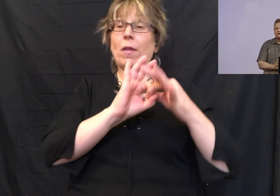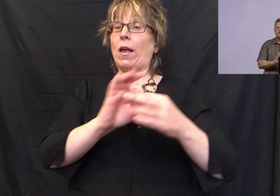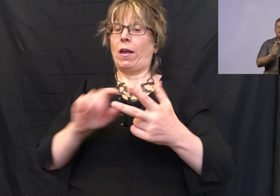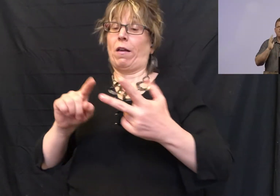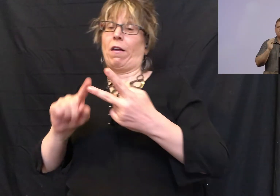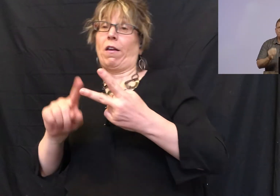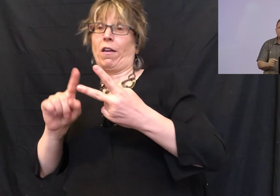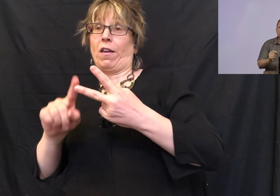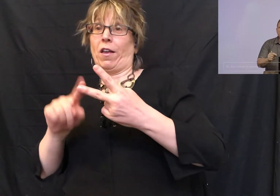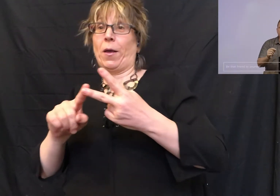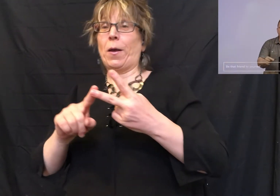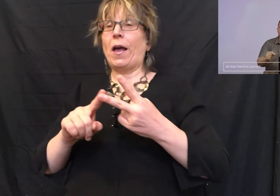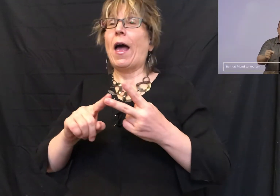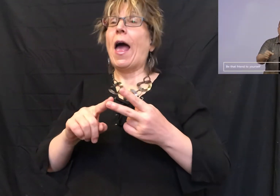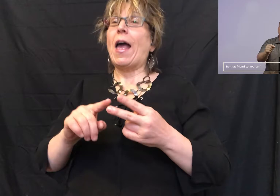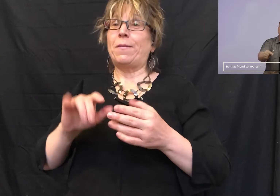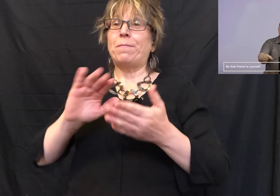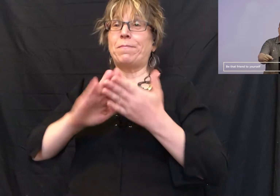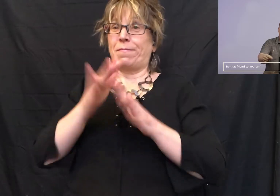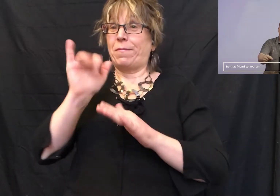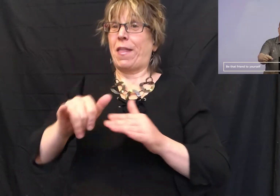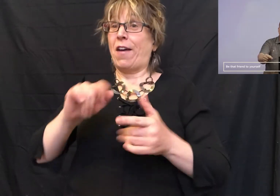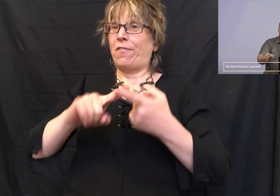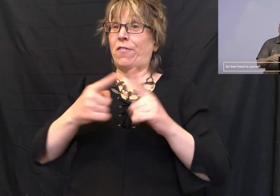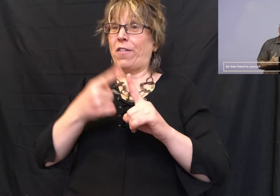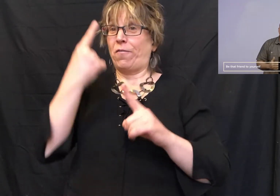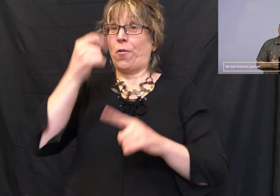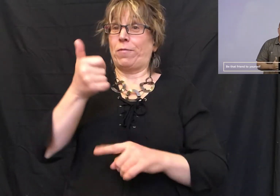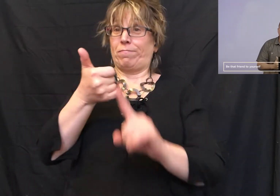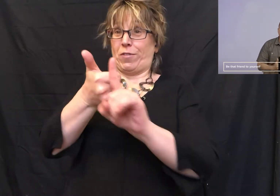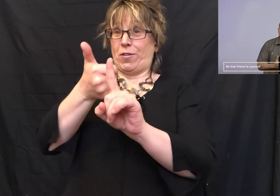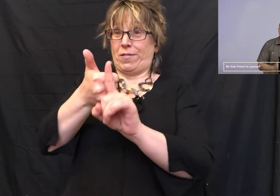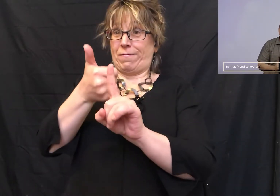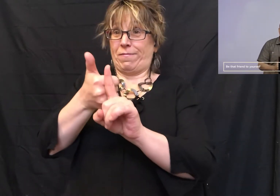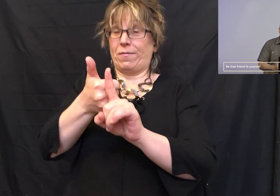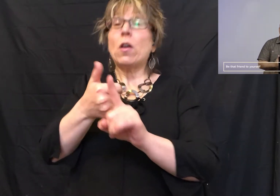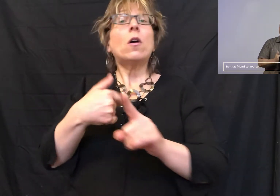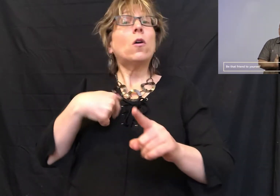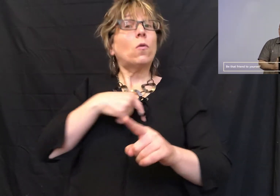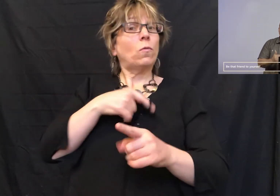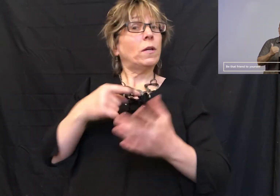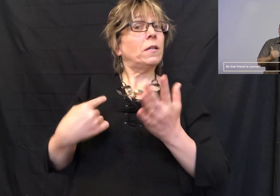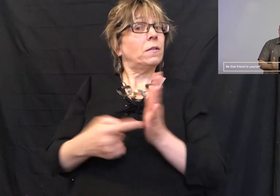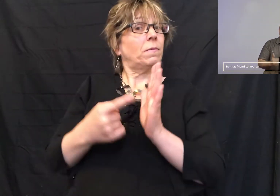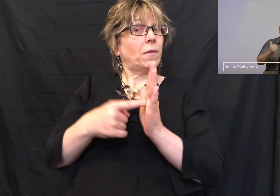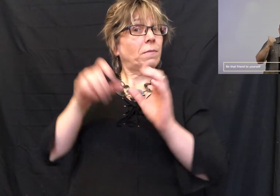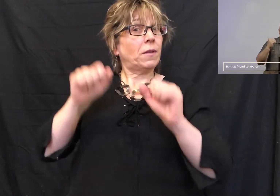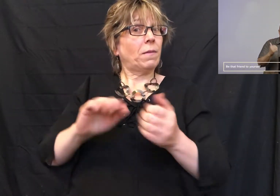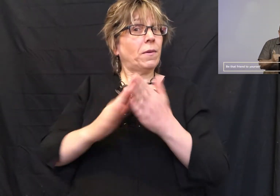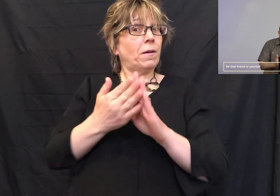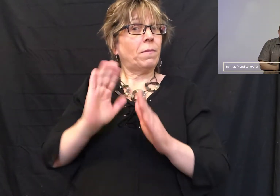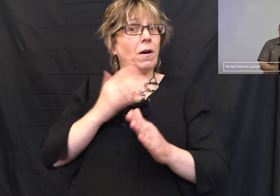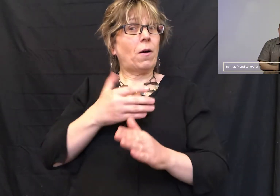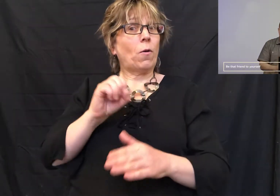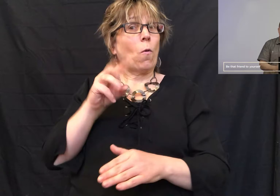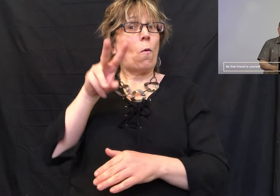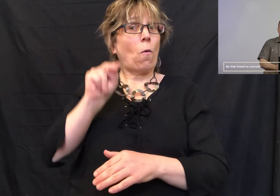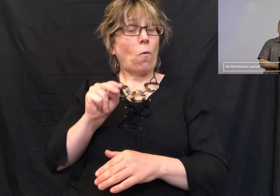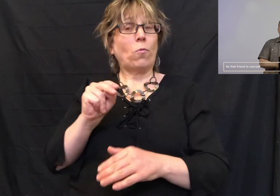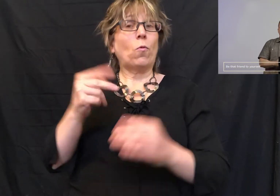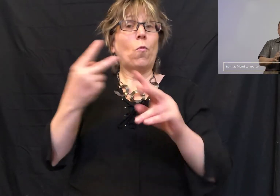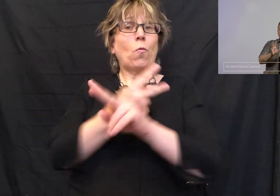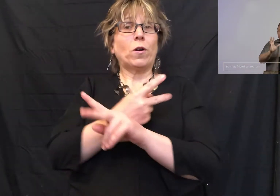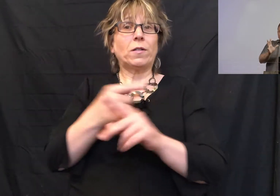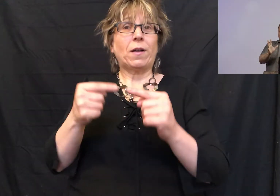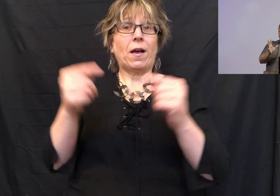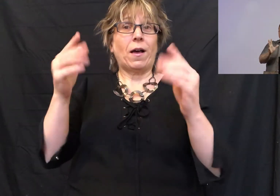so good, be that friend to yourself. Because we can oftentimes be our own worst enemy. We're